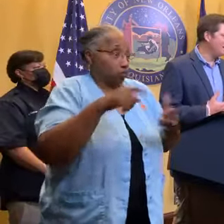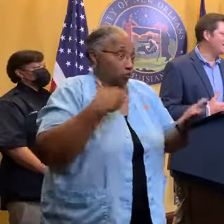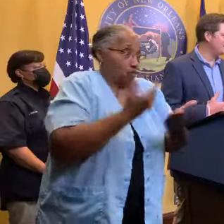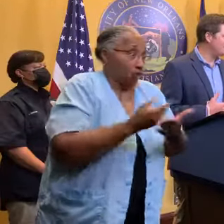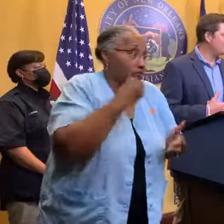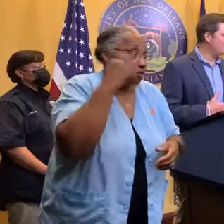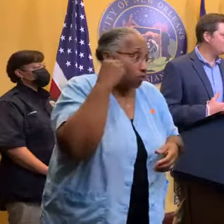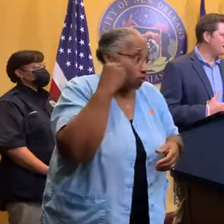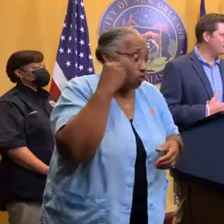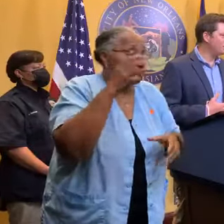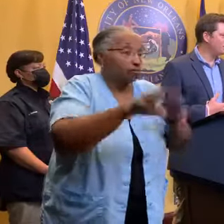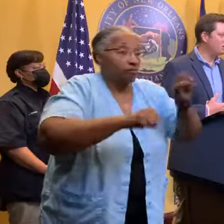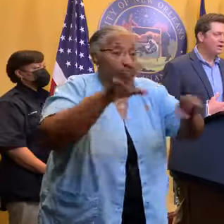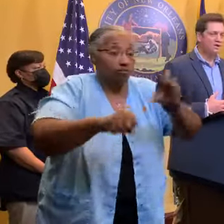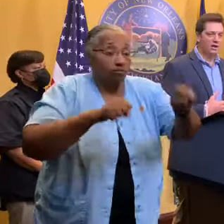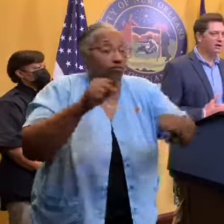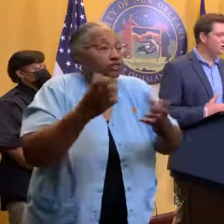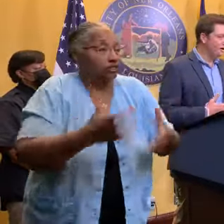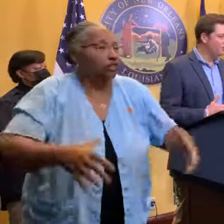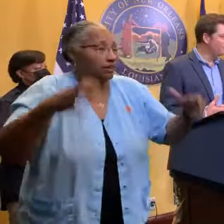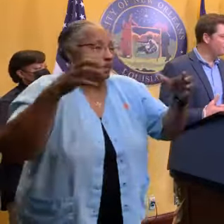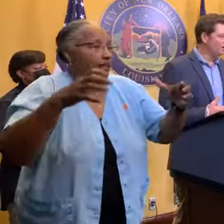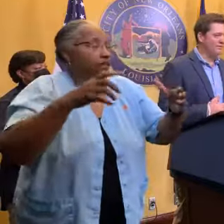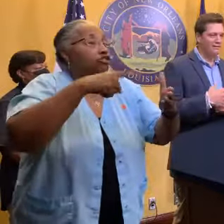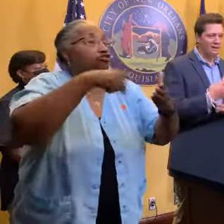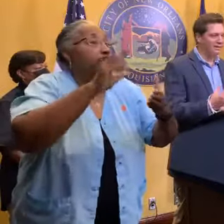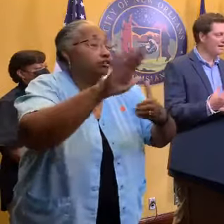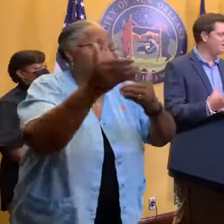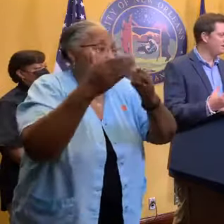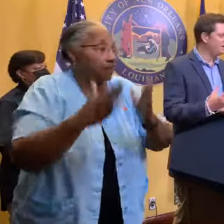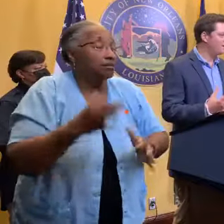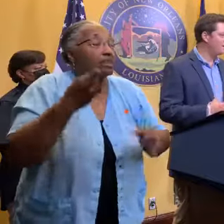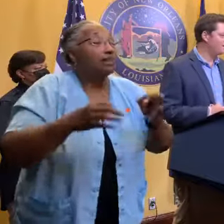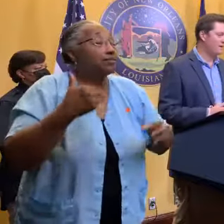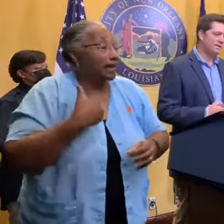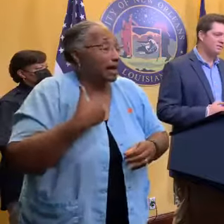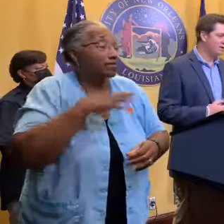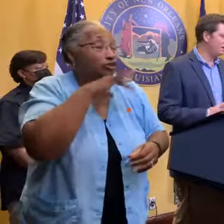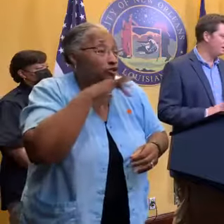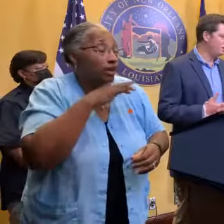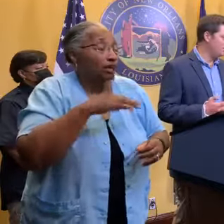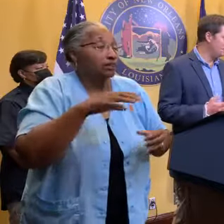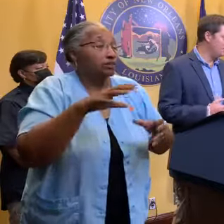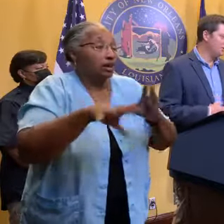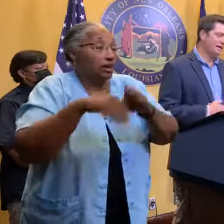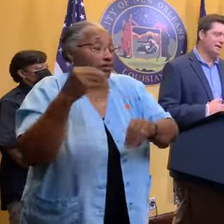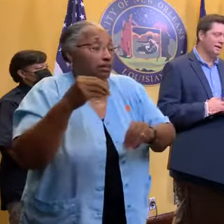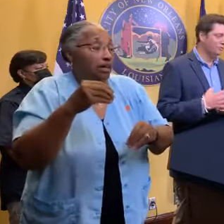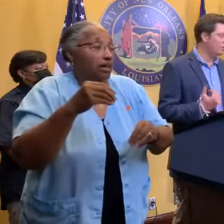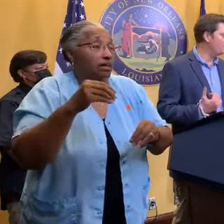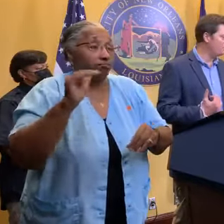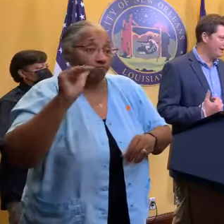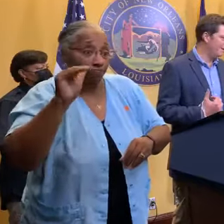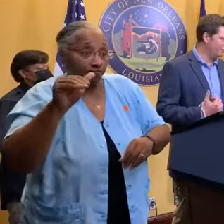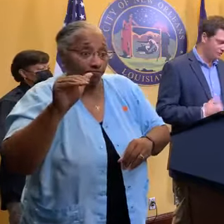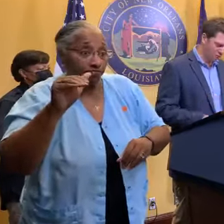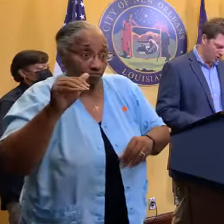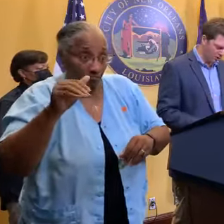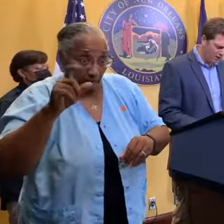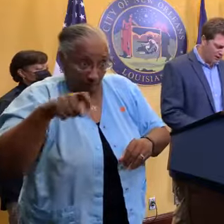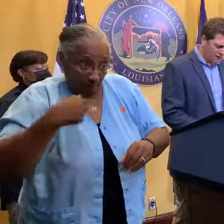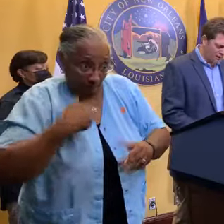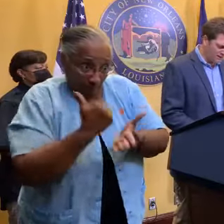those cans in as quickly as possible. Check on your neighbors. If they've got a can sitting out there, text them, say, hey, do you need me to do it? I did that with both of my neighbors